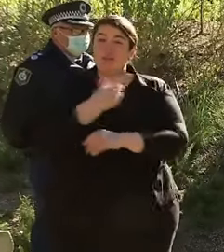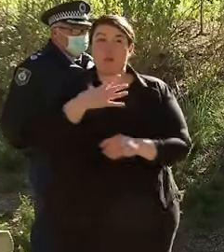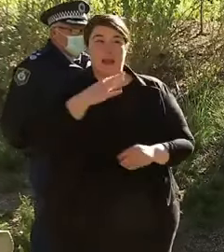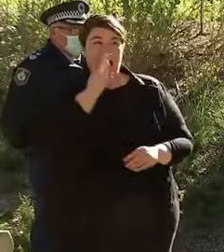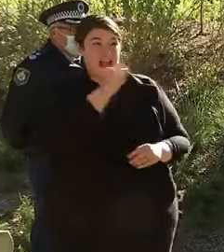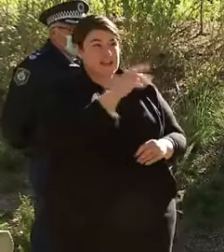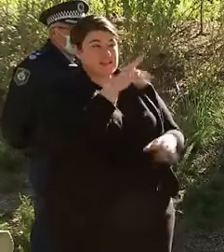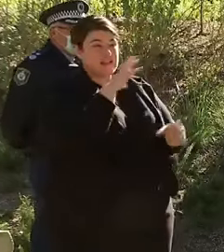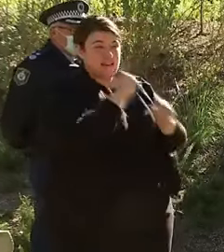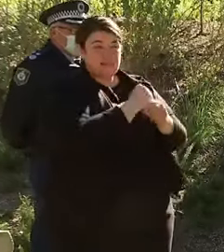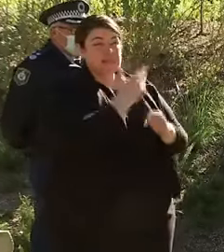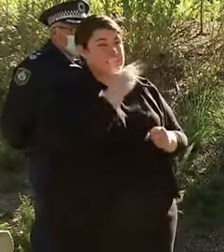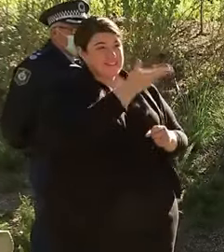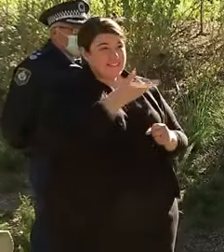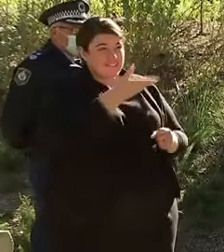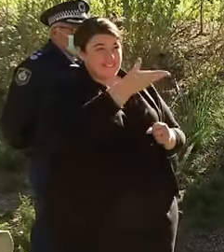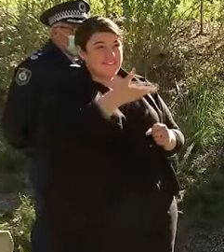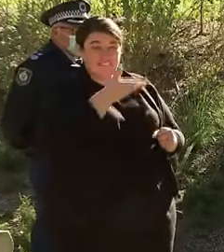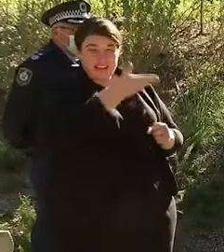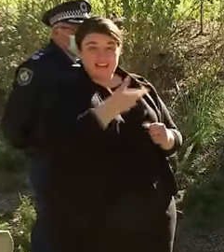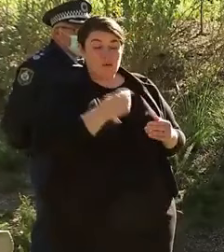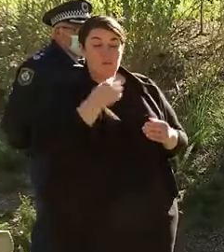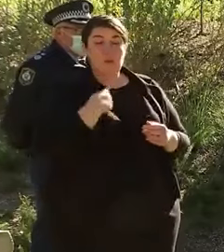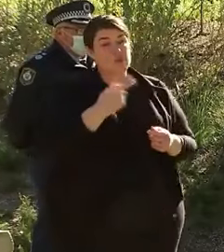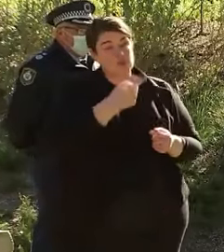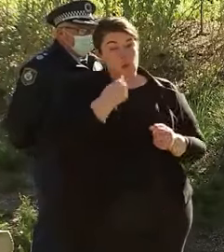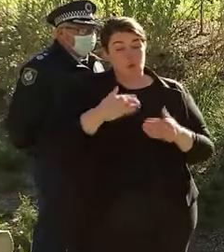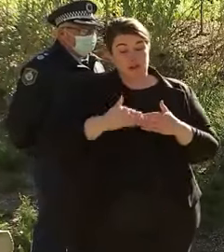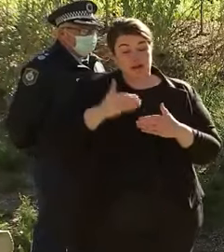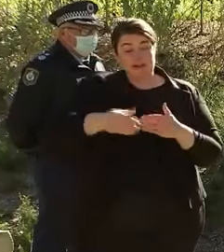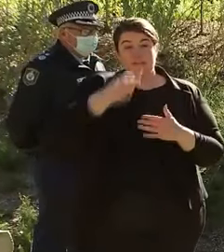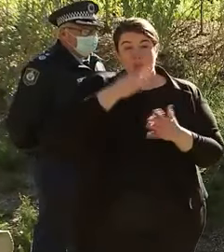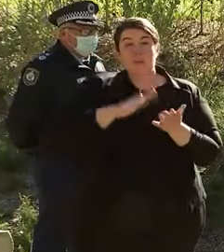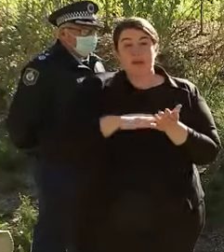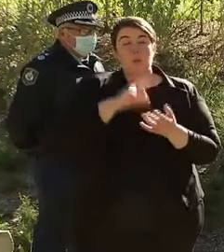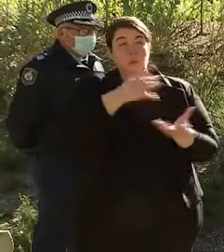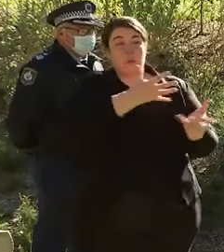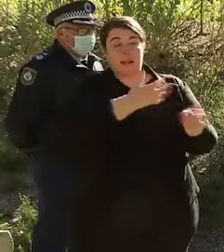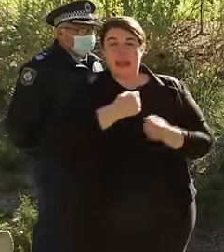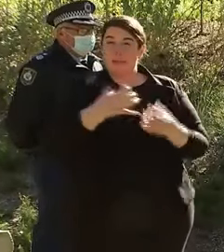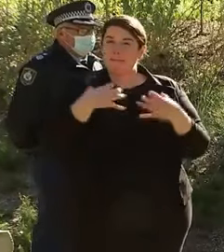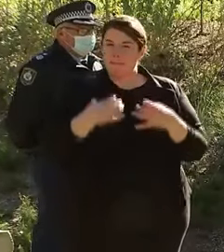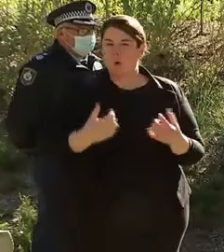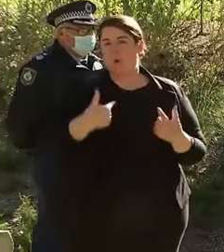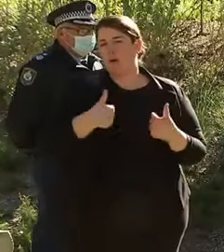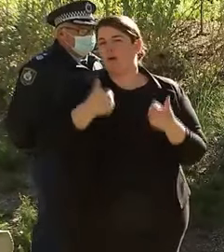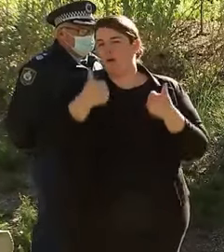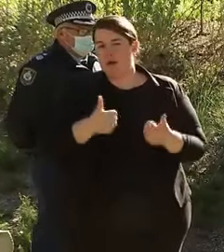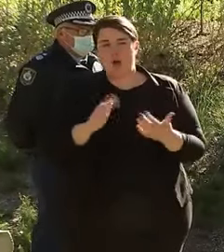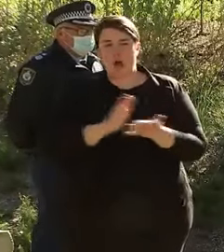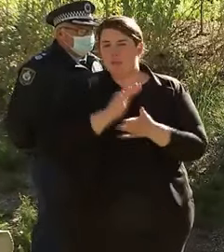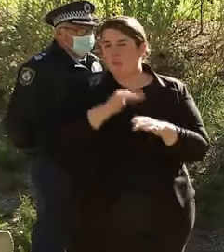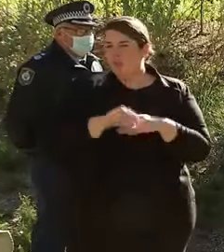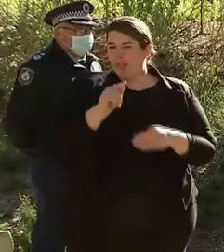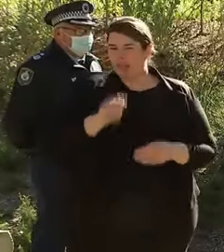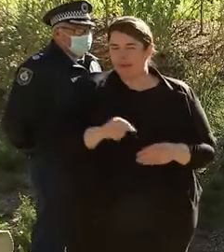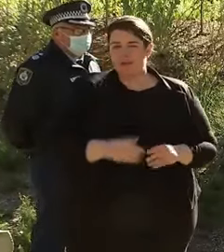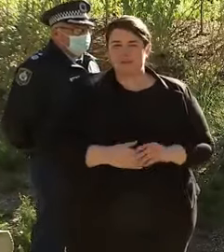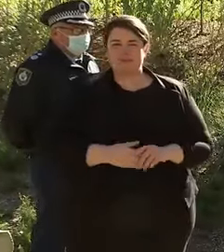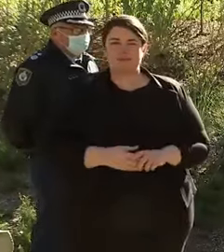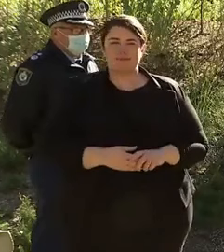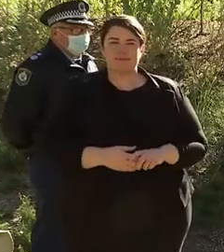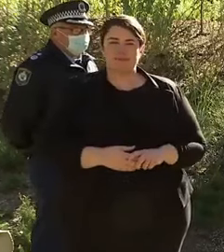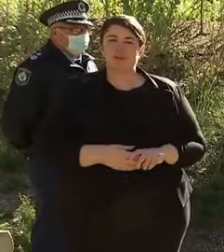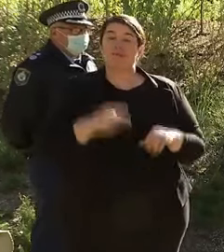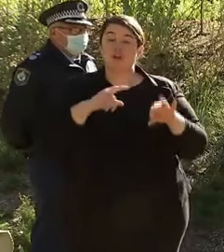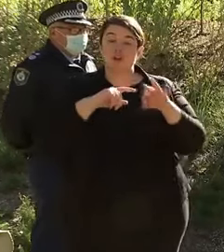we've been advised that, you know, in the next few months those doses will increase, and that's welcome news. What I do know is through the